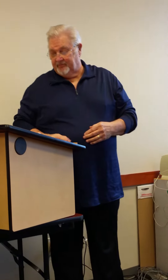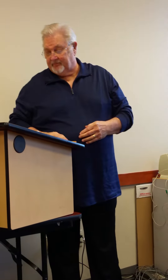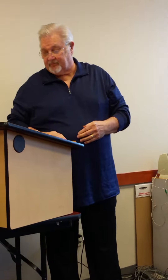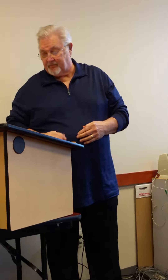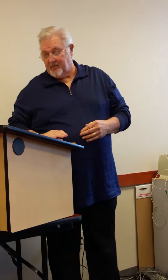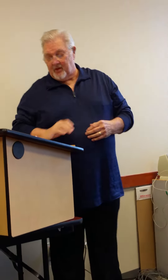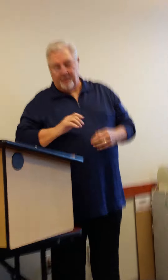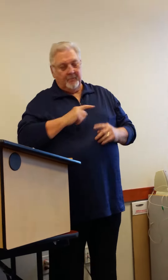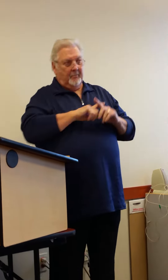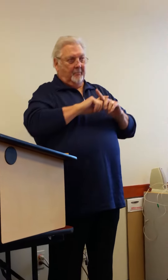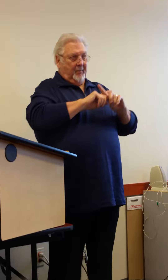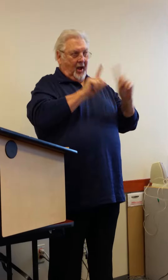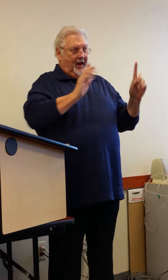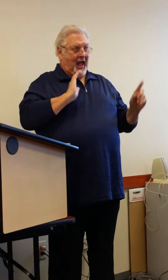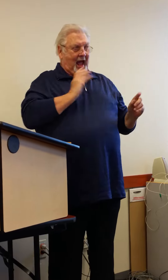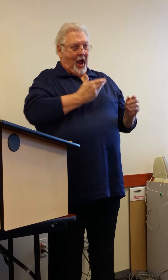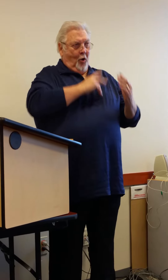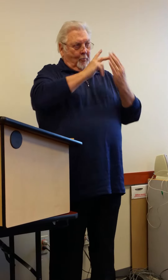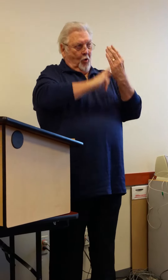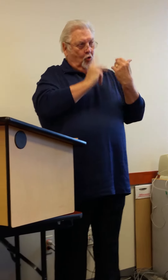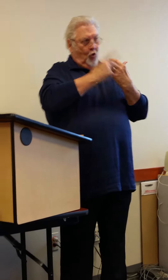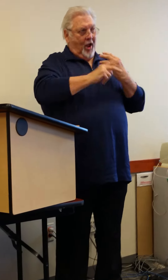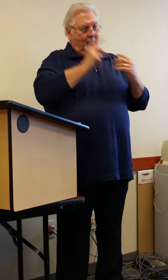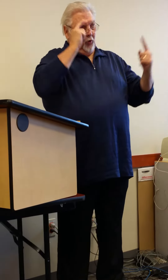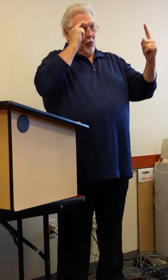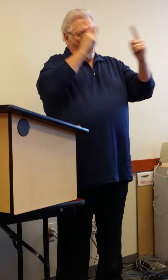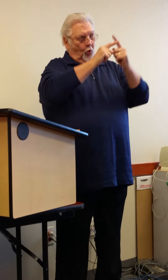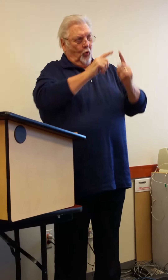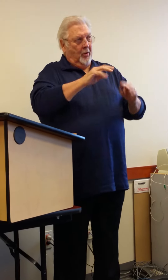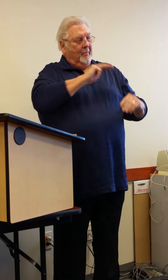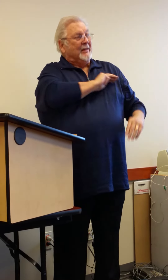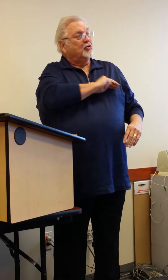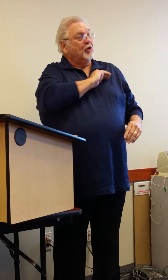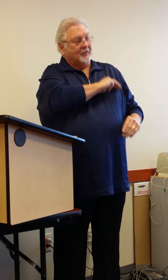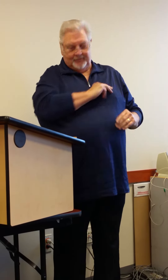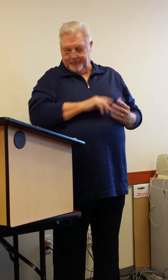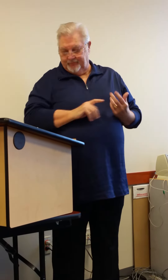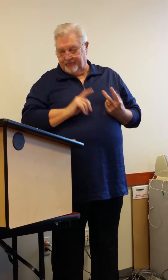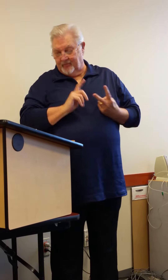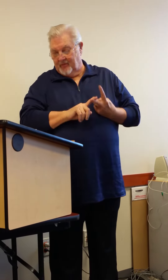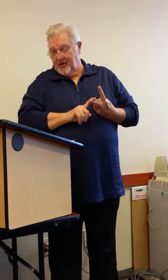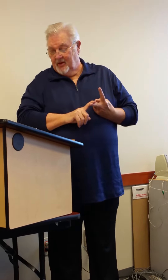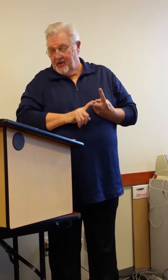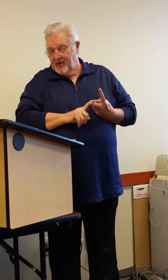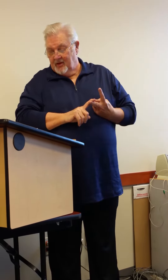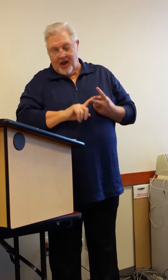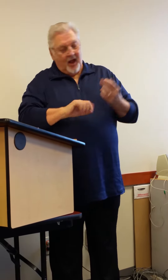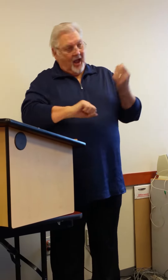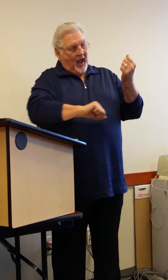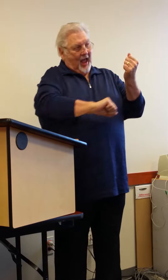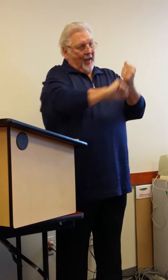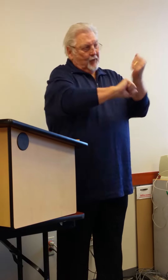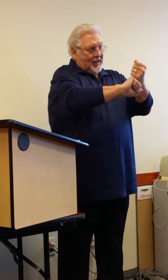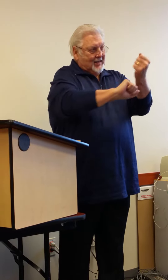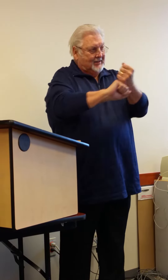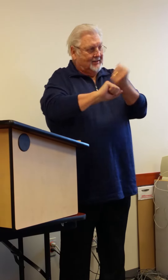right in the middle. But our program's goal is missions, and our